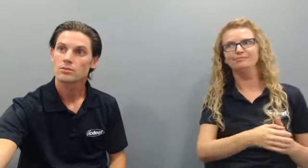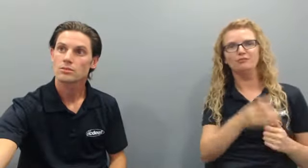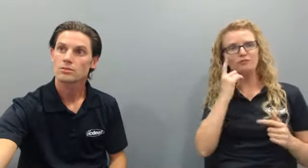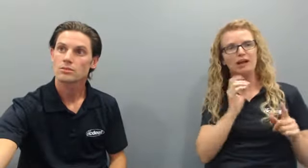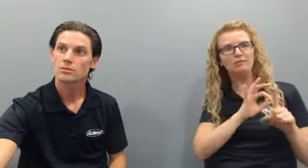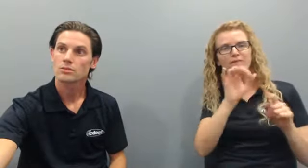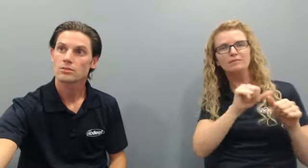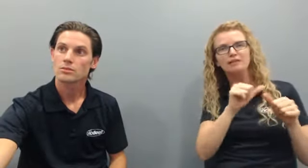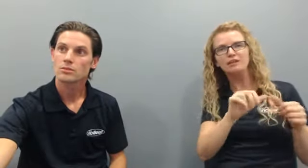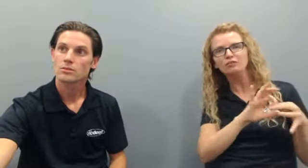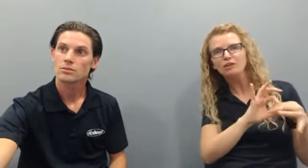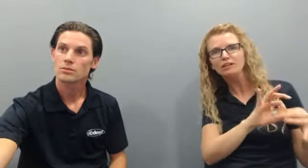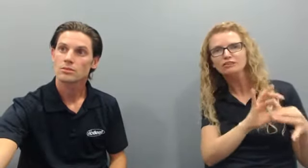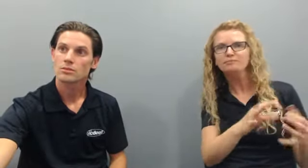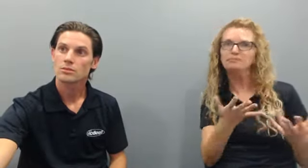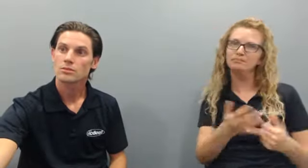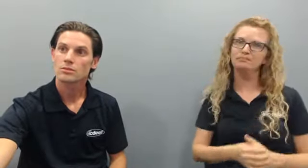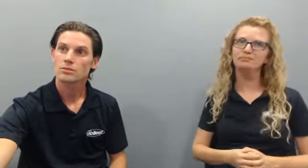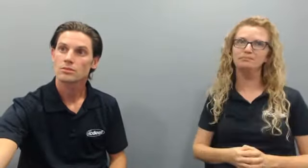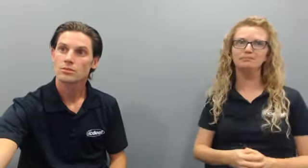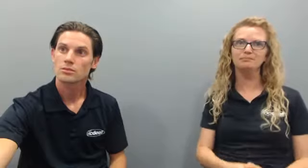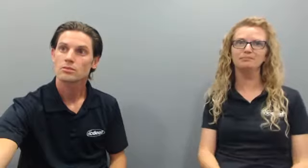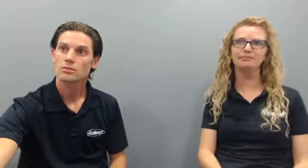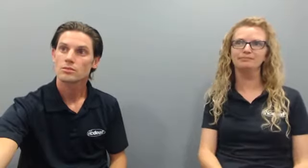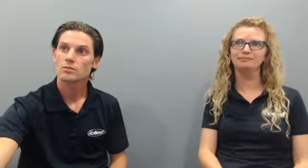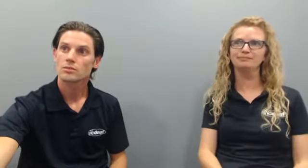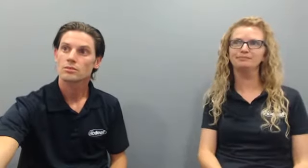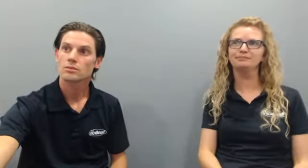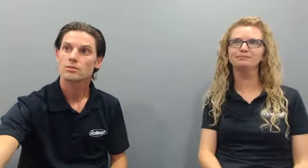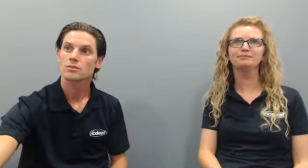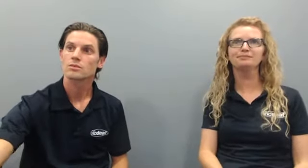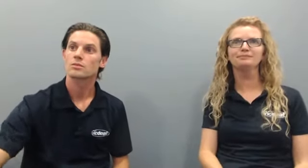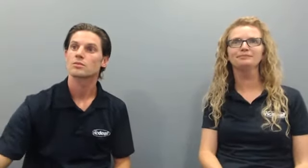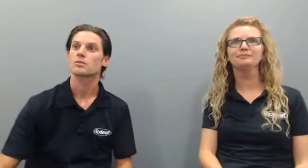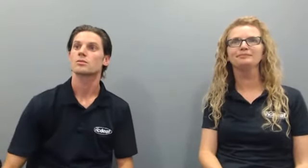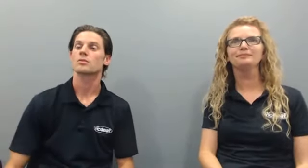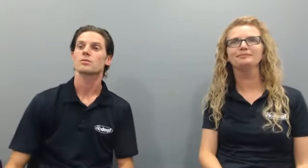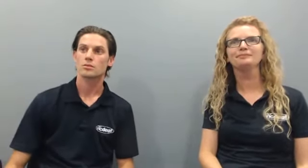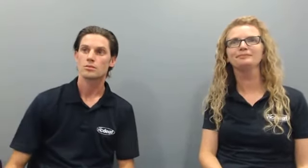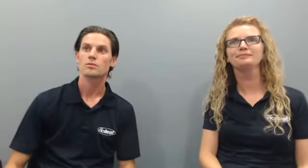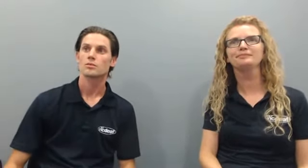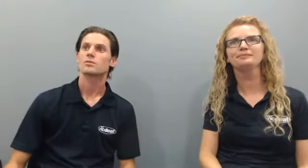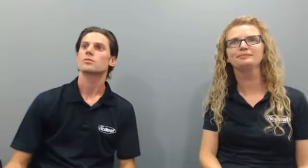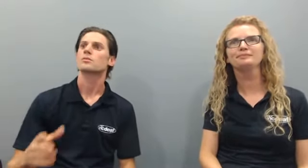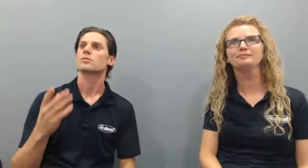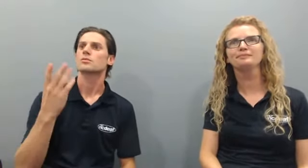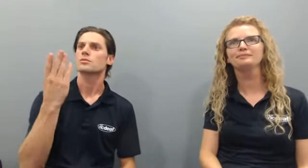that individual to try and improve the relationship and to better improve their working skills.